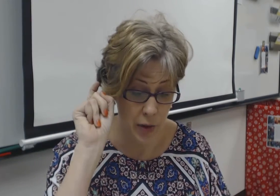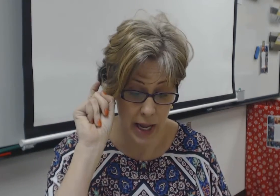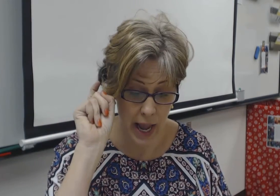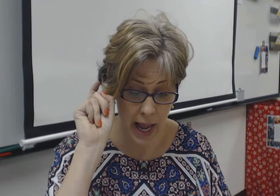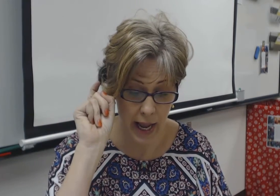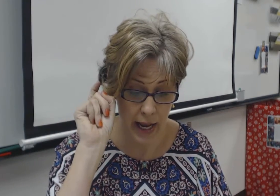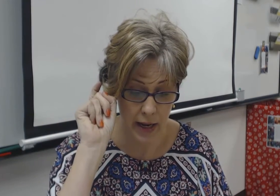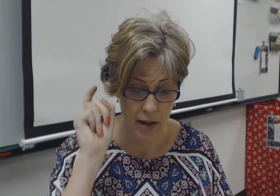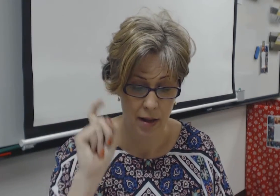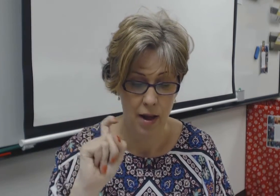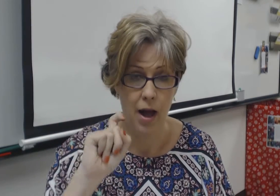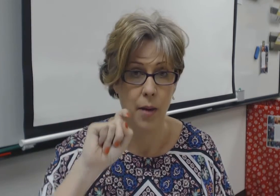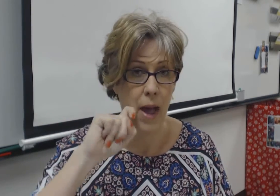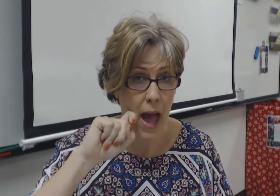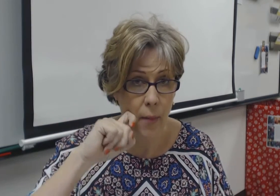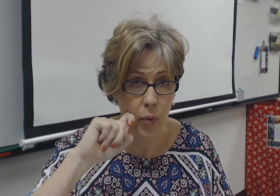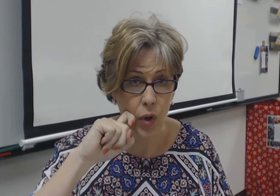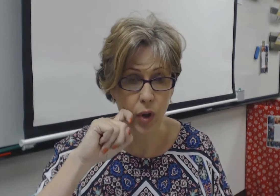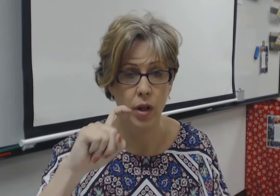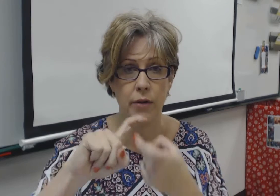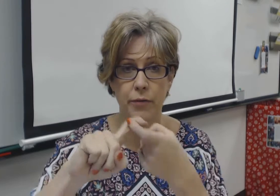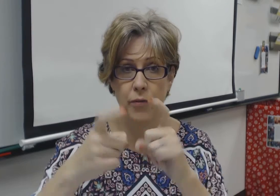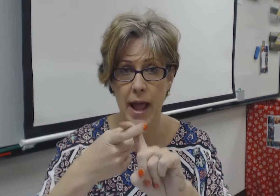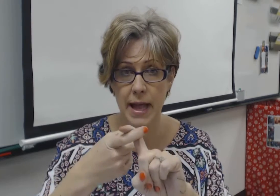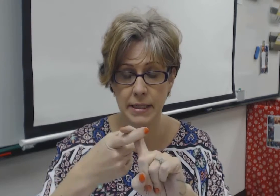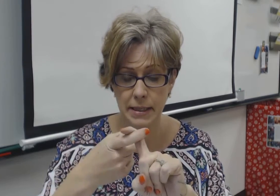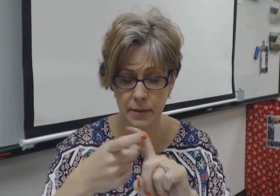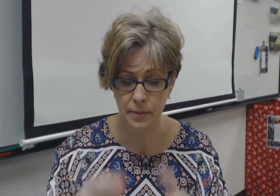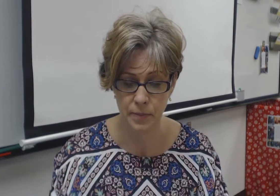hearing aid, apple, friend.